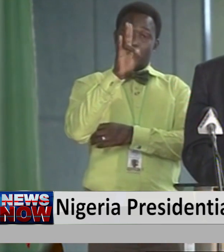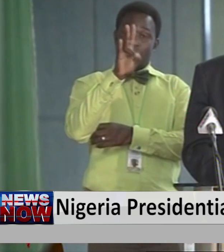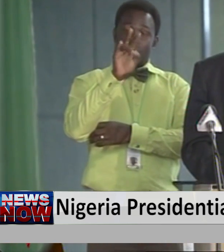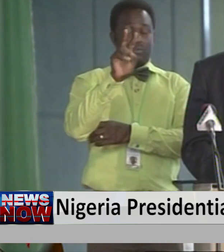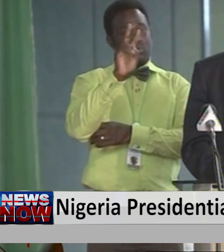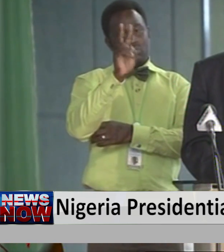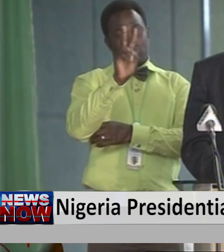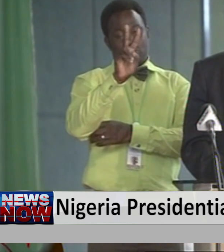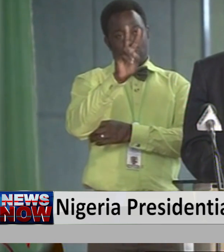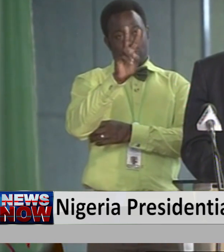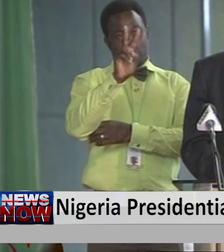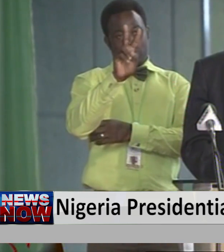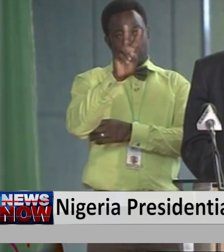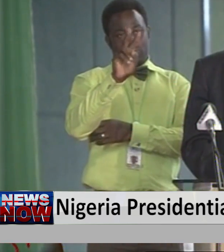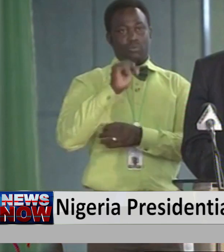533,172.